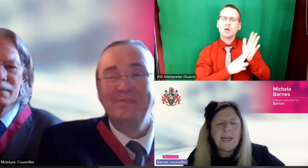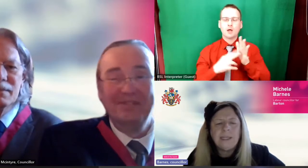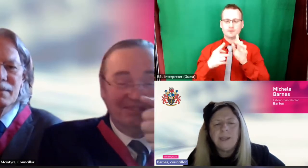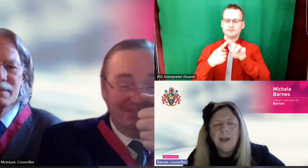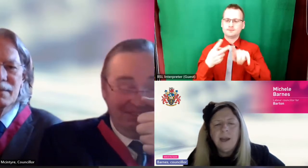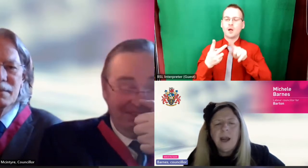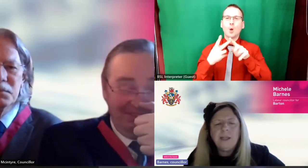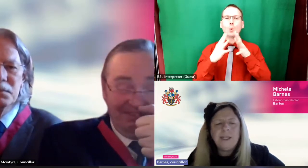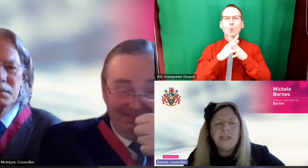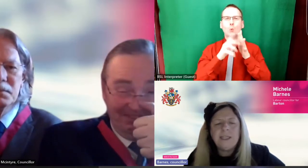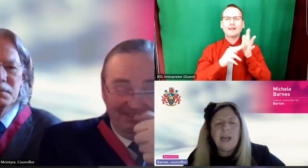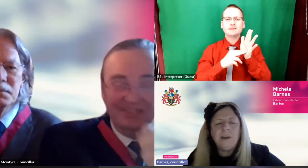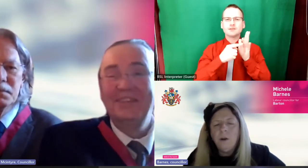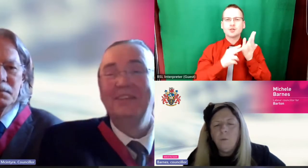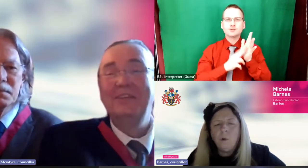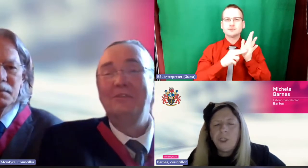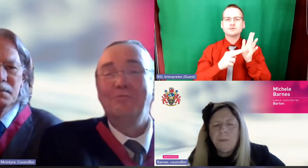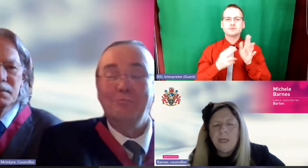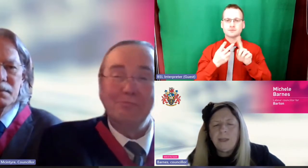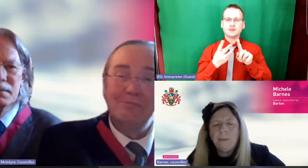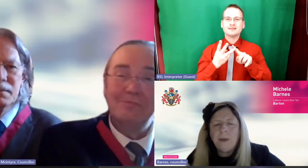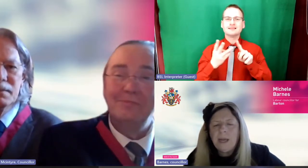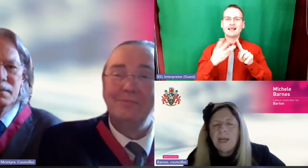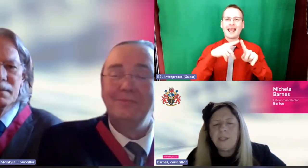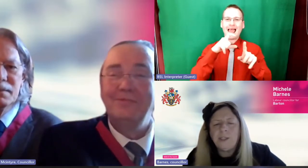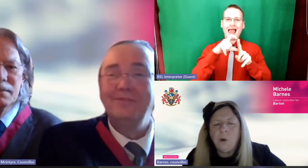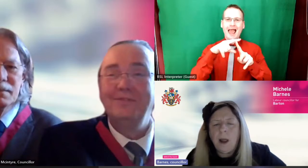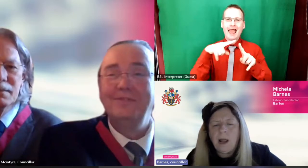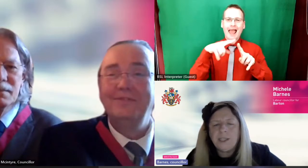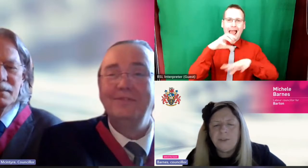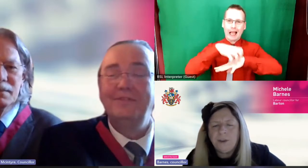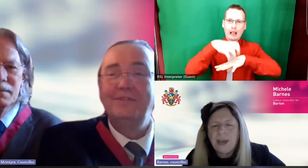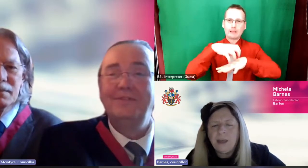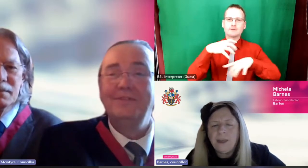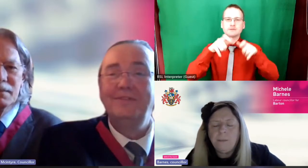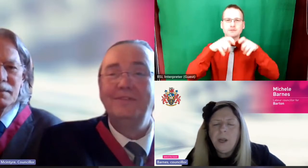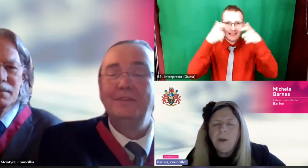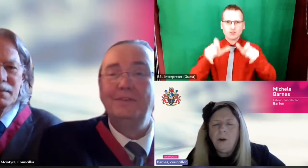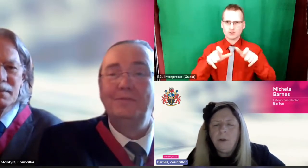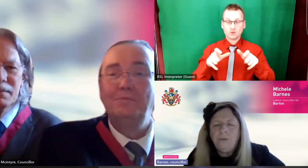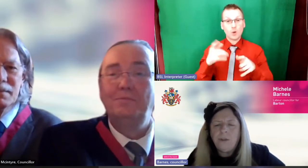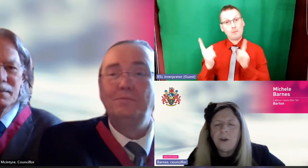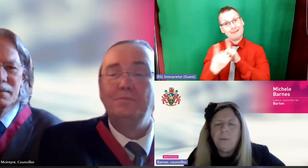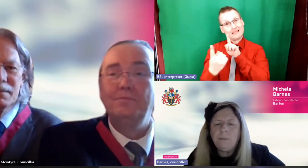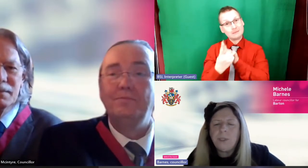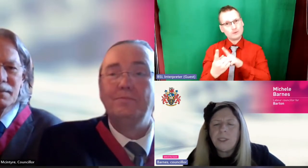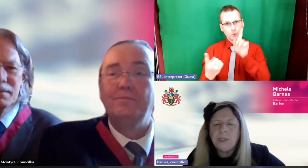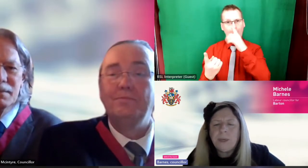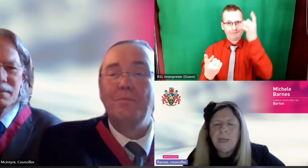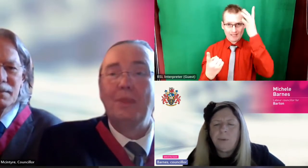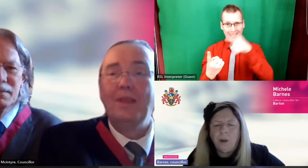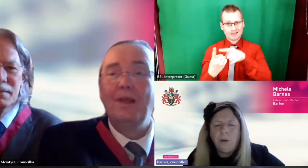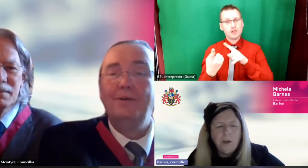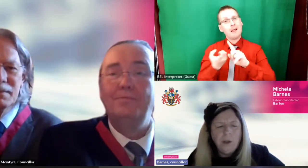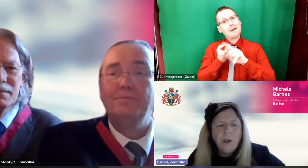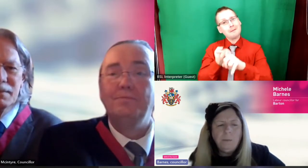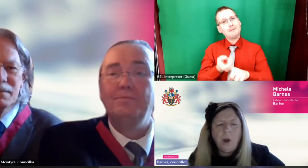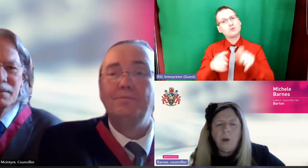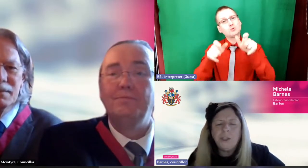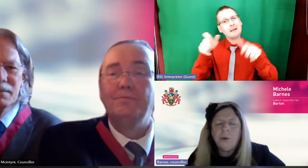many years. And as I said, once you meet them, it's so hard to forget them, not only for the commitment to the